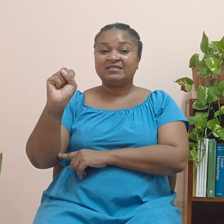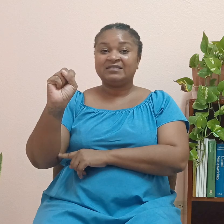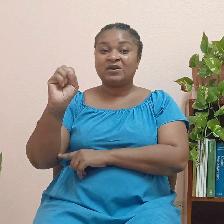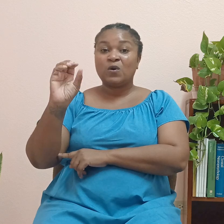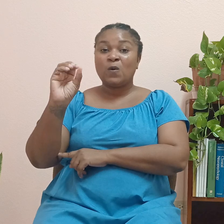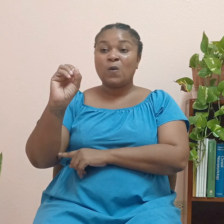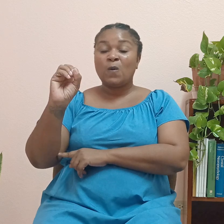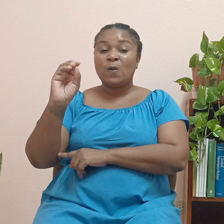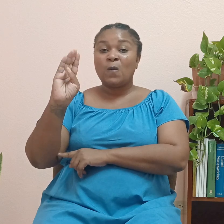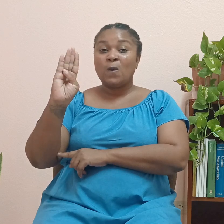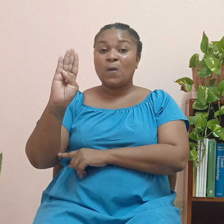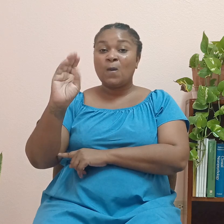Obadiah,